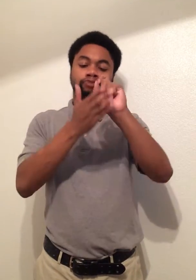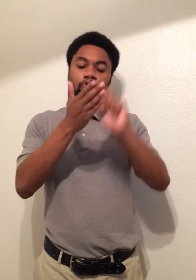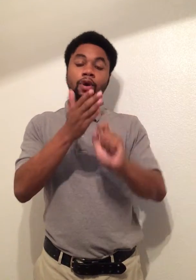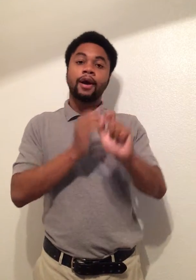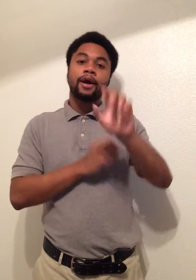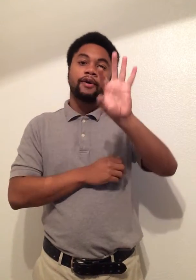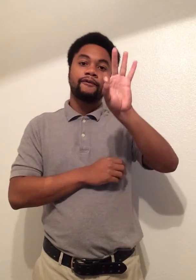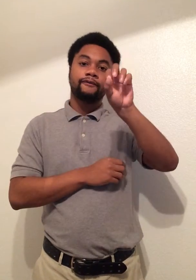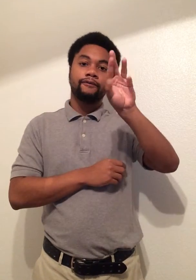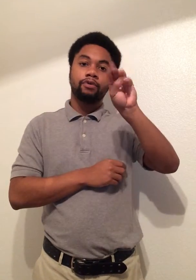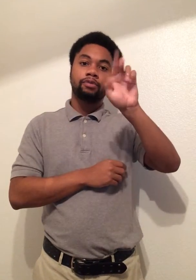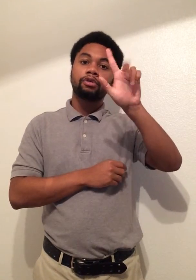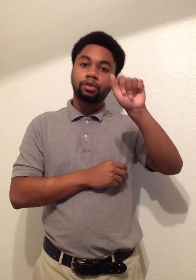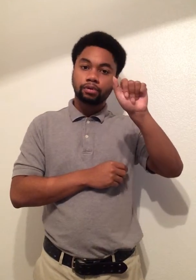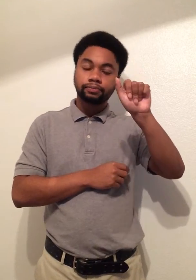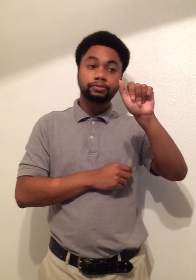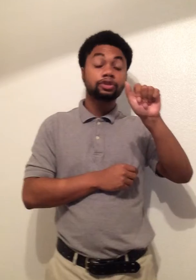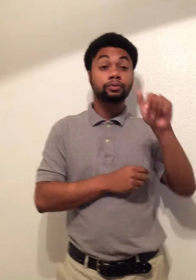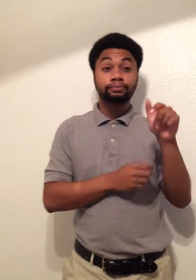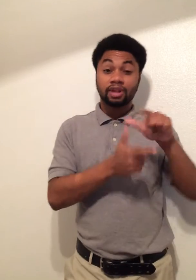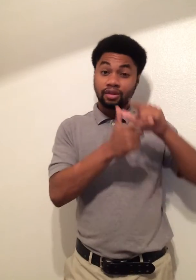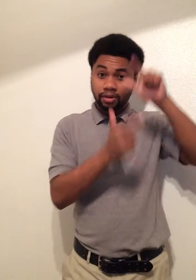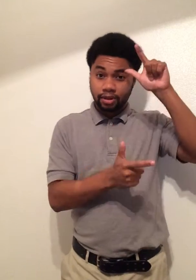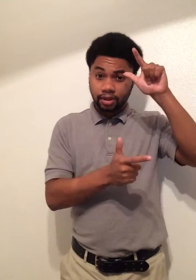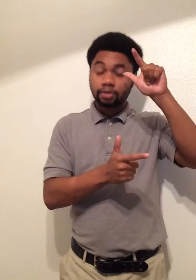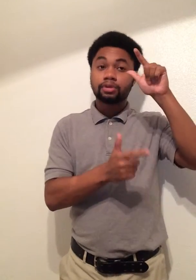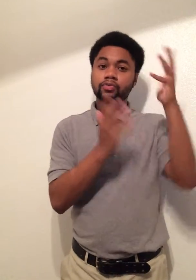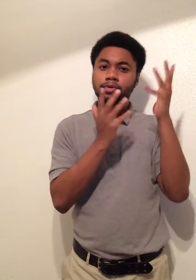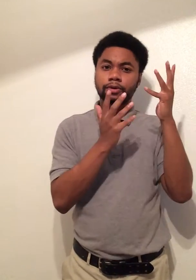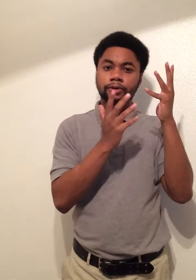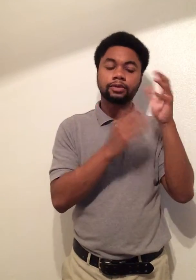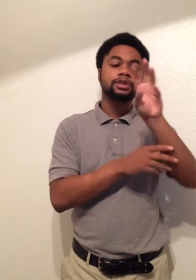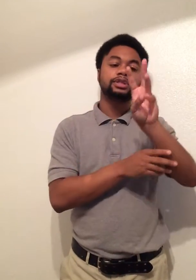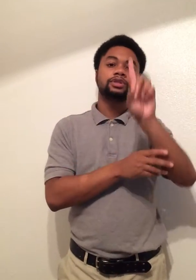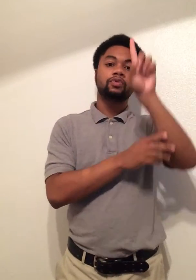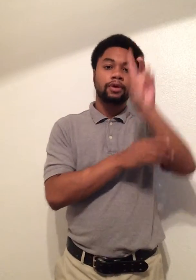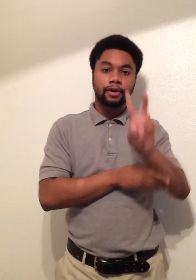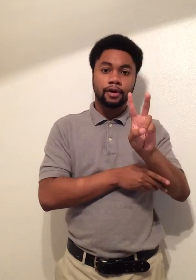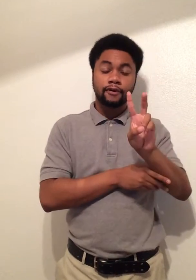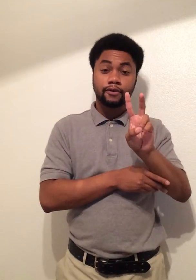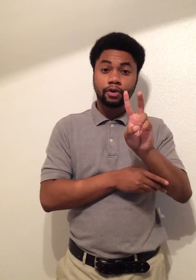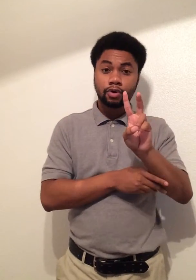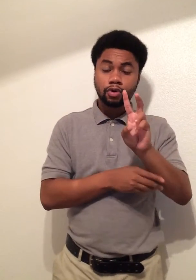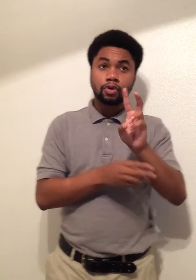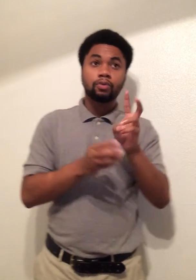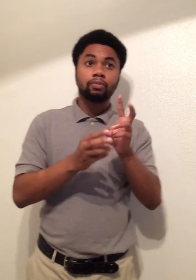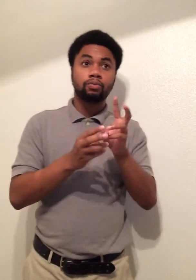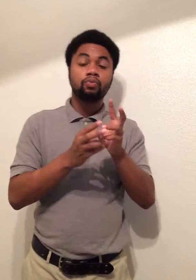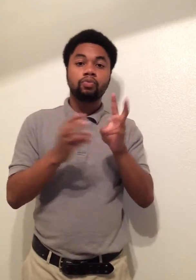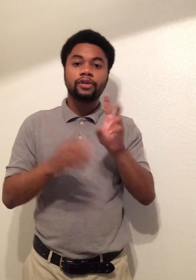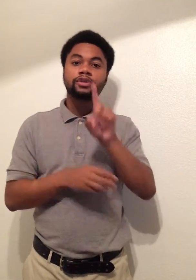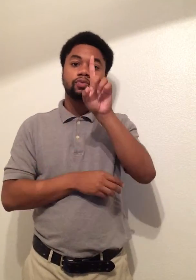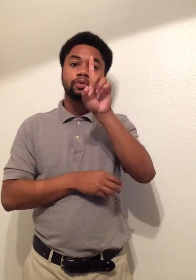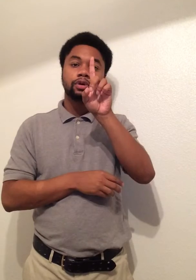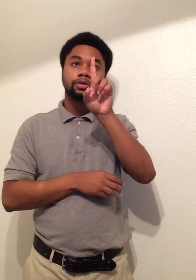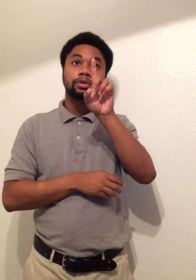What's our length? 6.5. What's our width? 1.5.